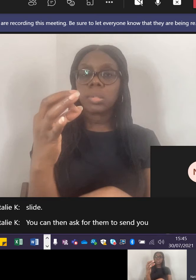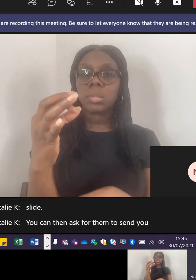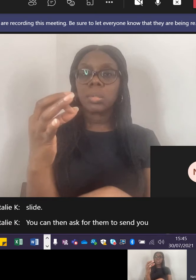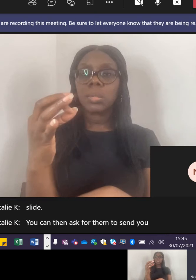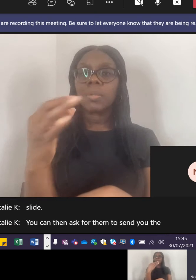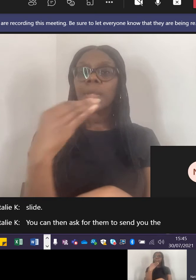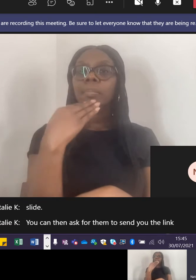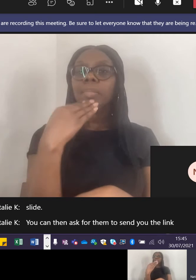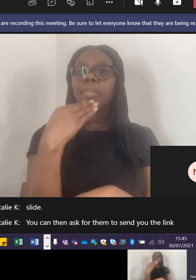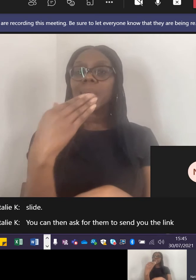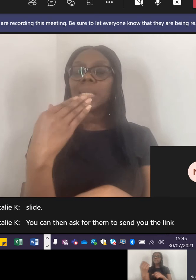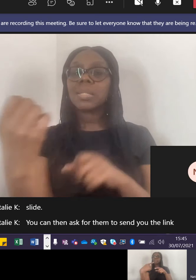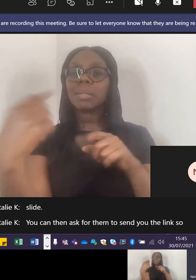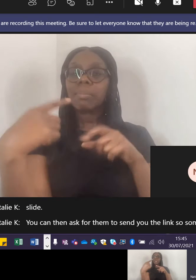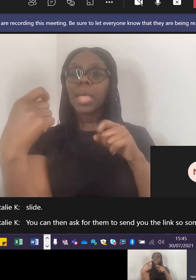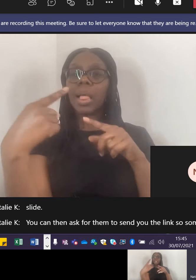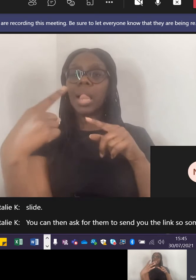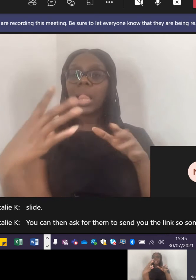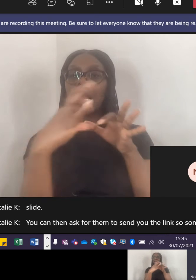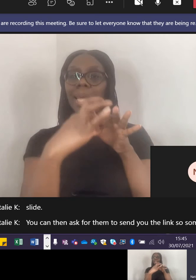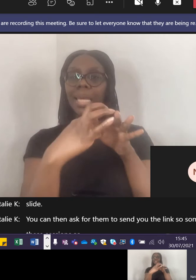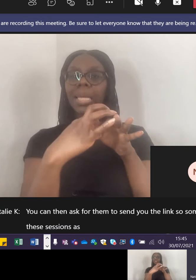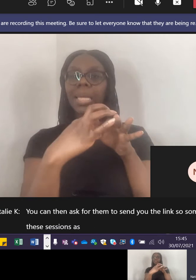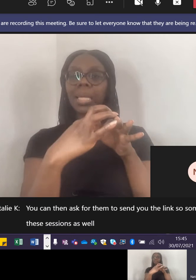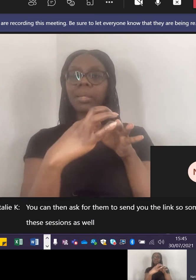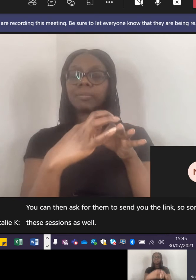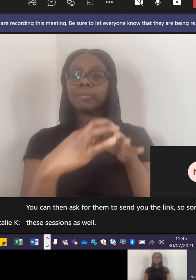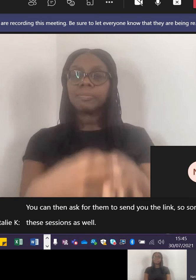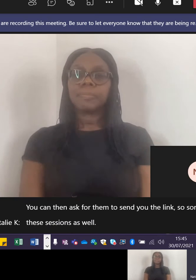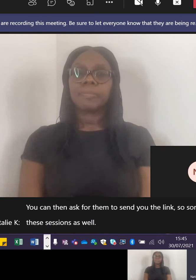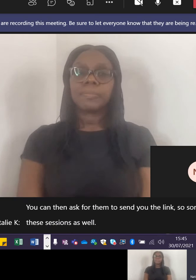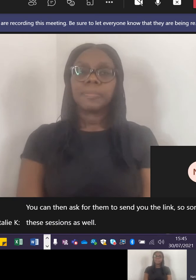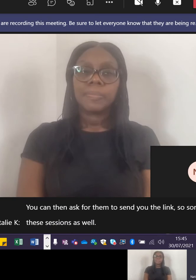the link to some of these sessions as well.